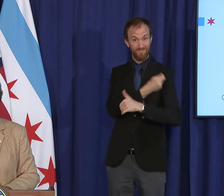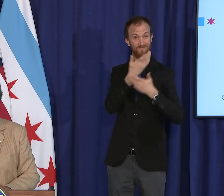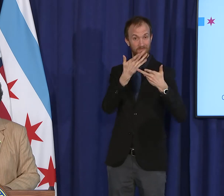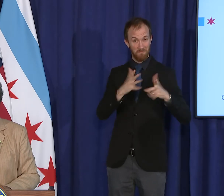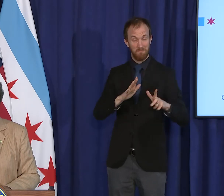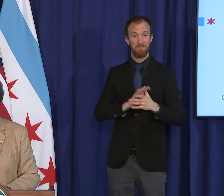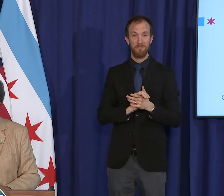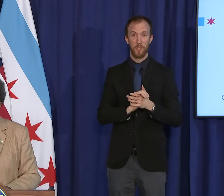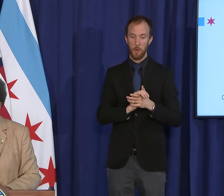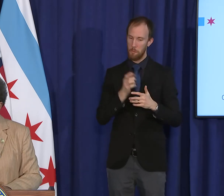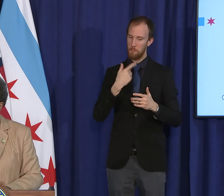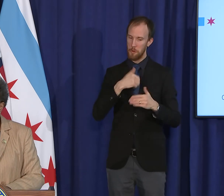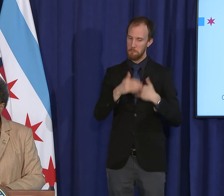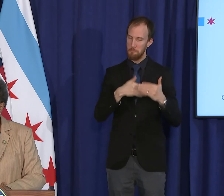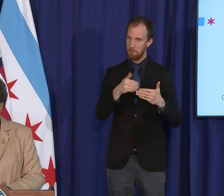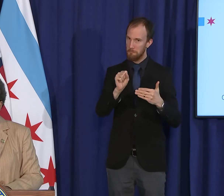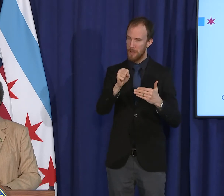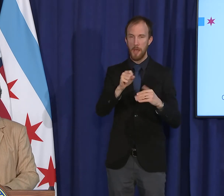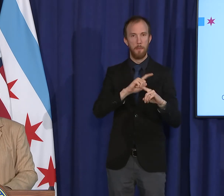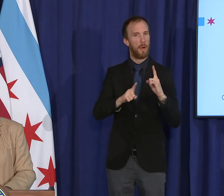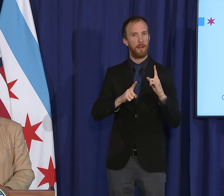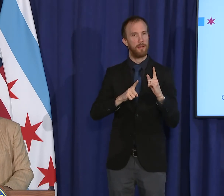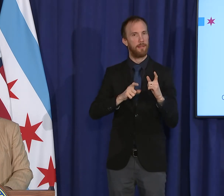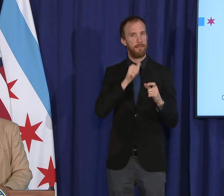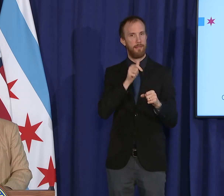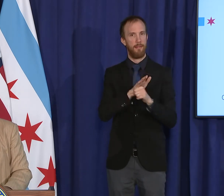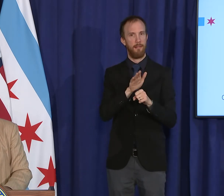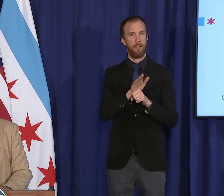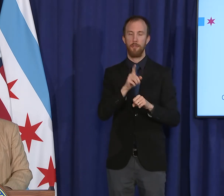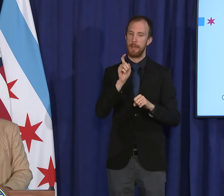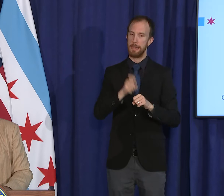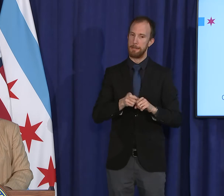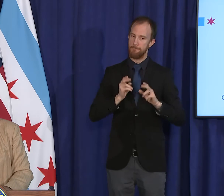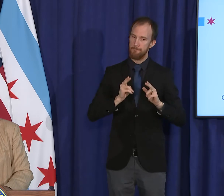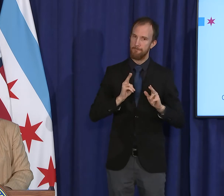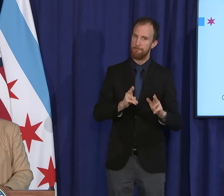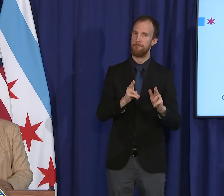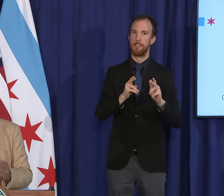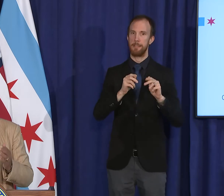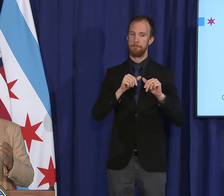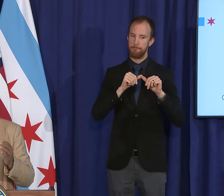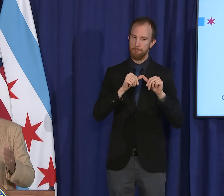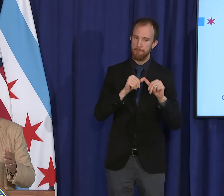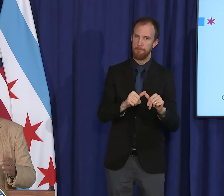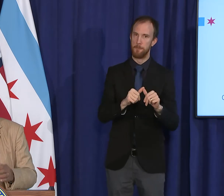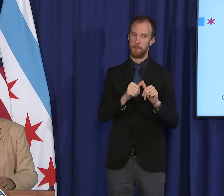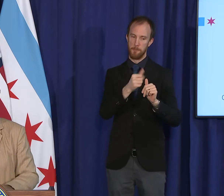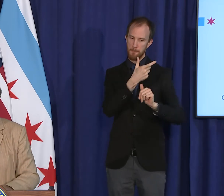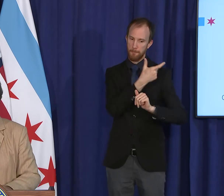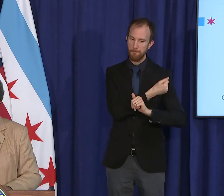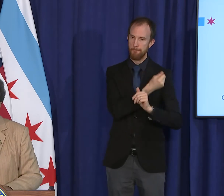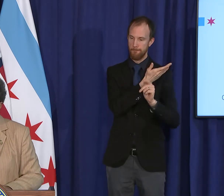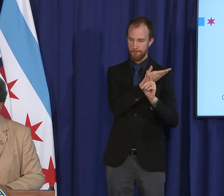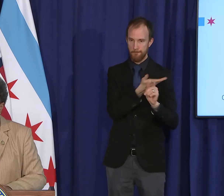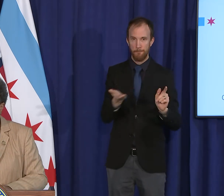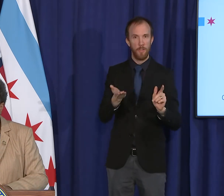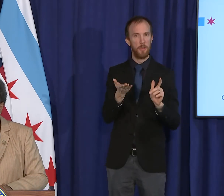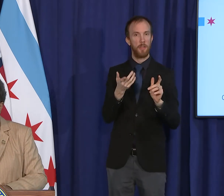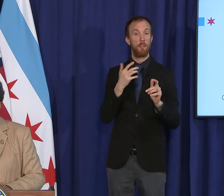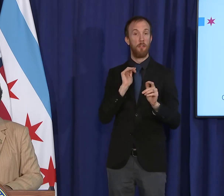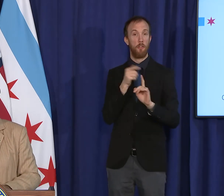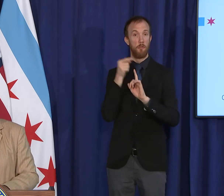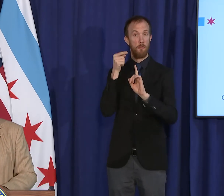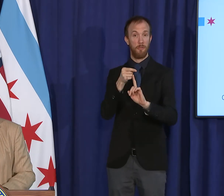not enough. And we won't stop until we reach a much loftier goal, which is of getting every single one of our